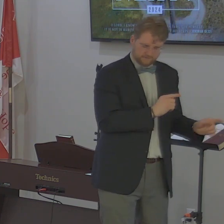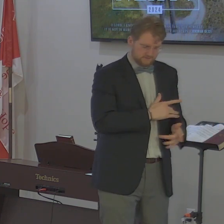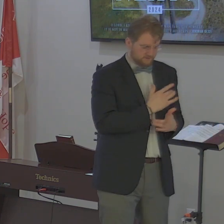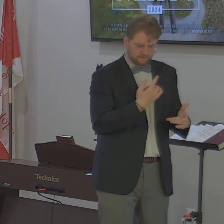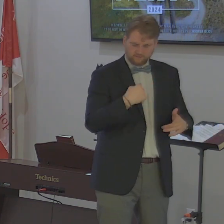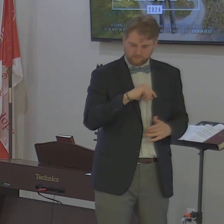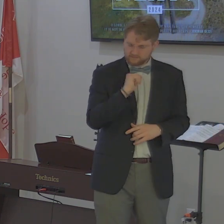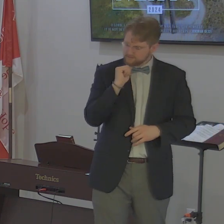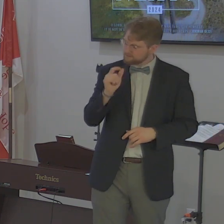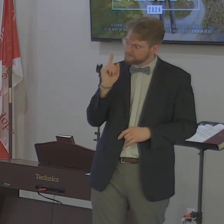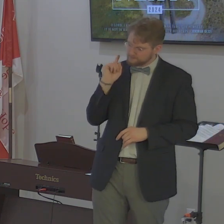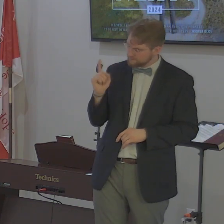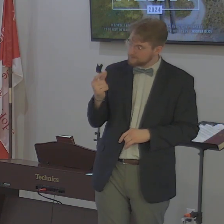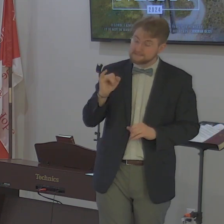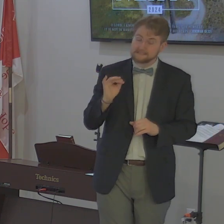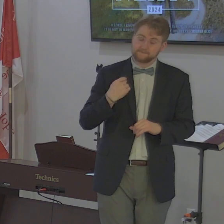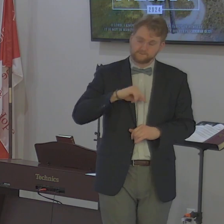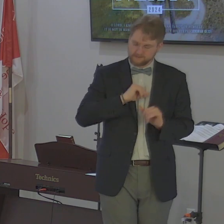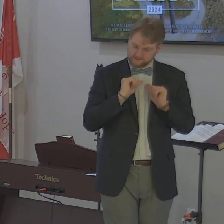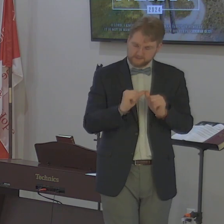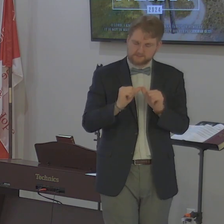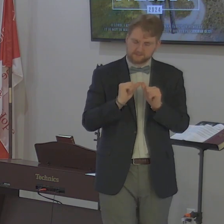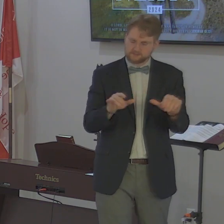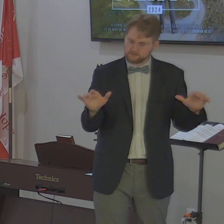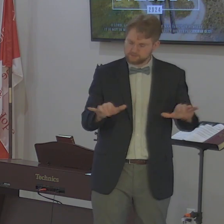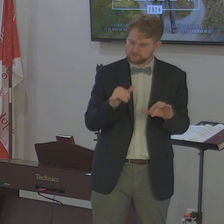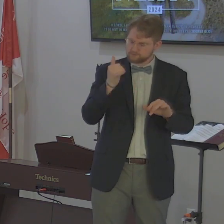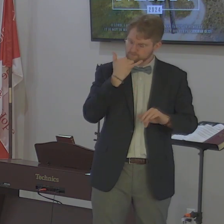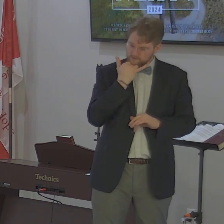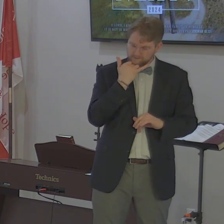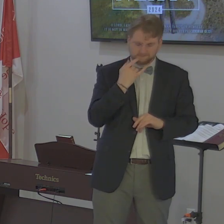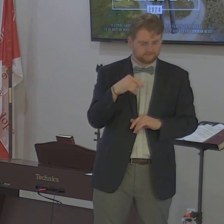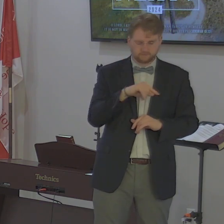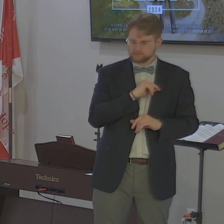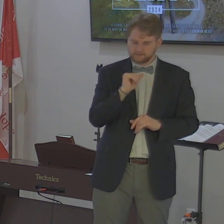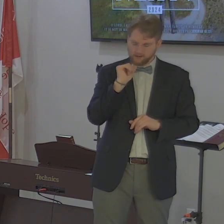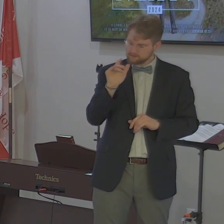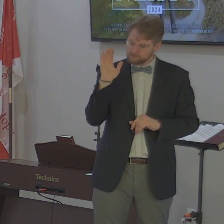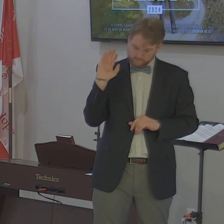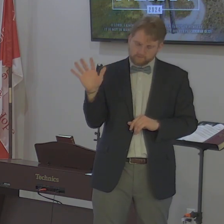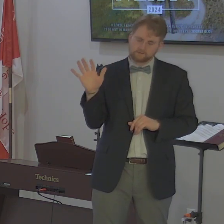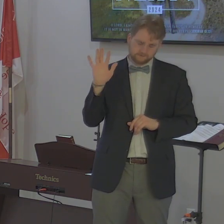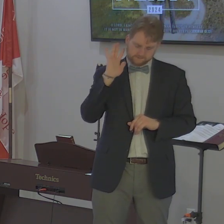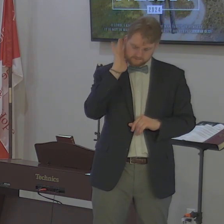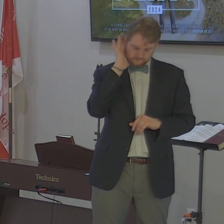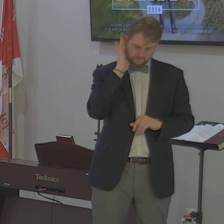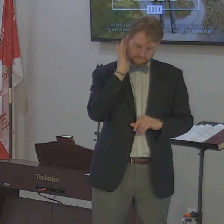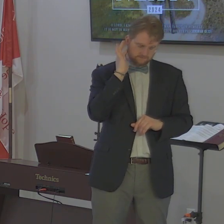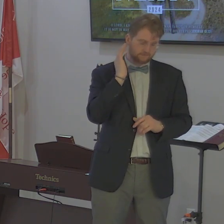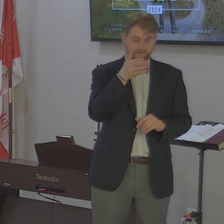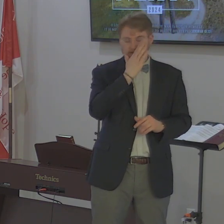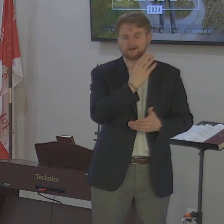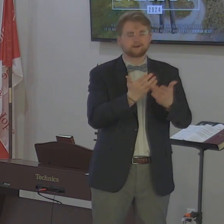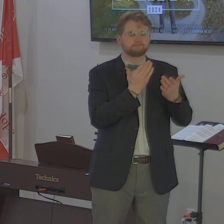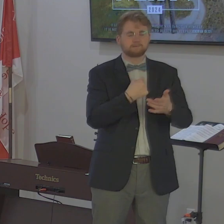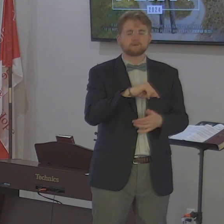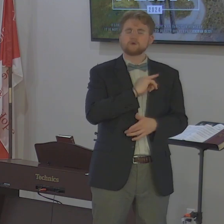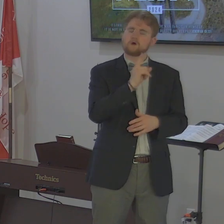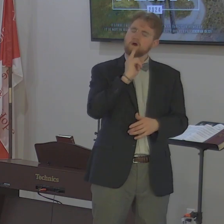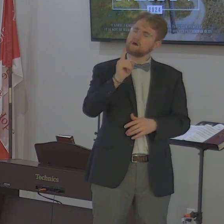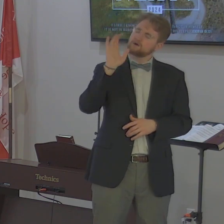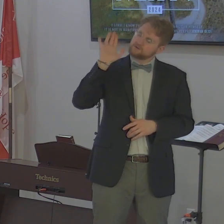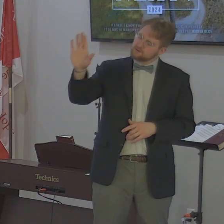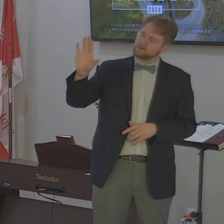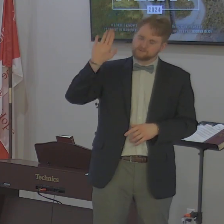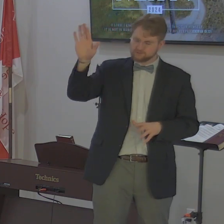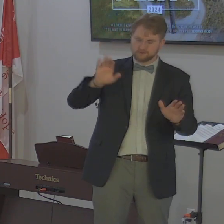yours. If we can continue to do wrong when we know to right, we're not yours. God, maybe we are yours. We're your child, and